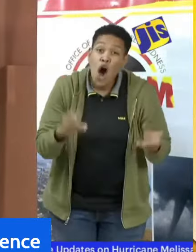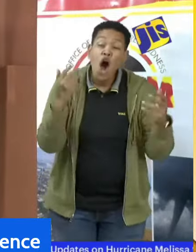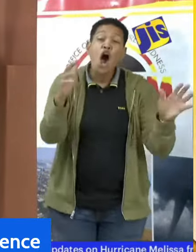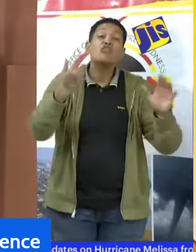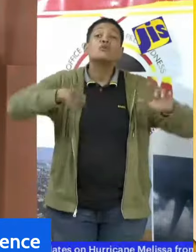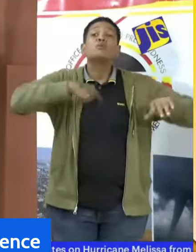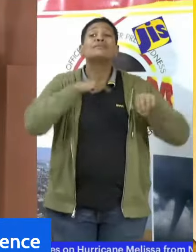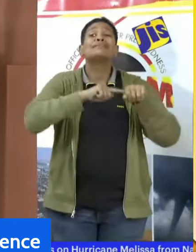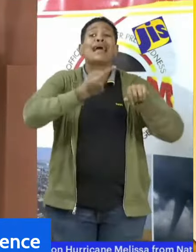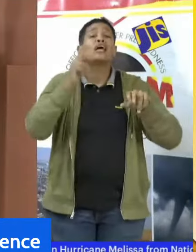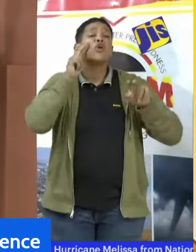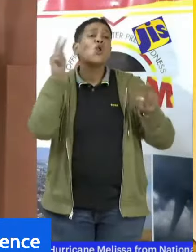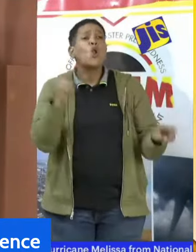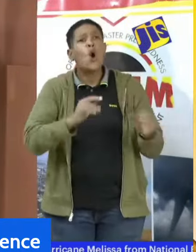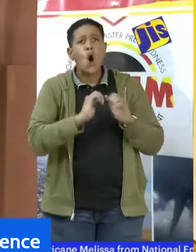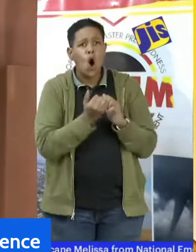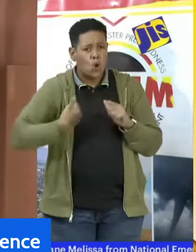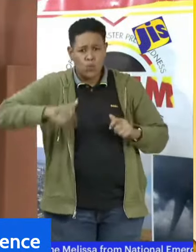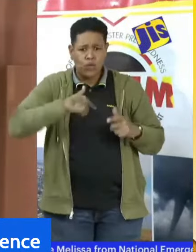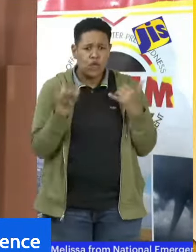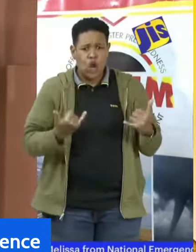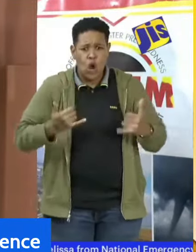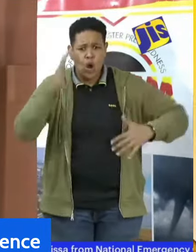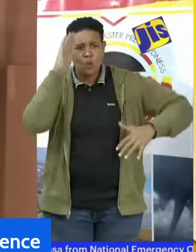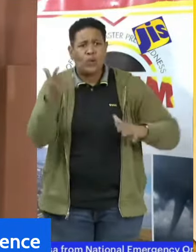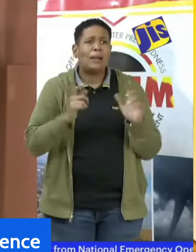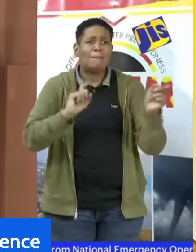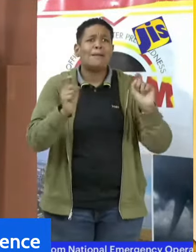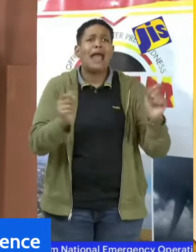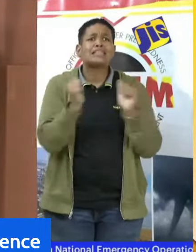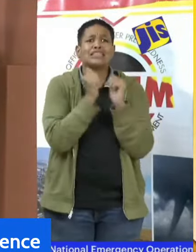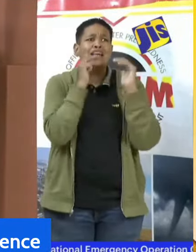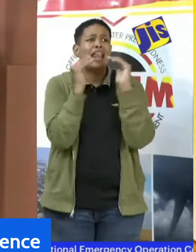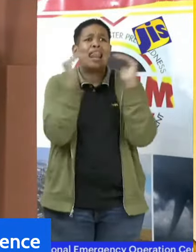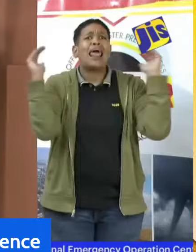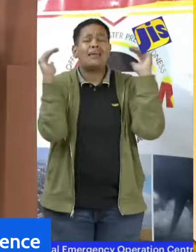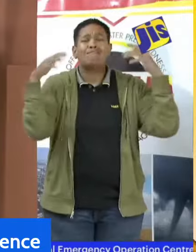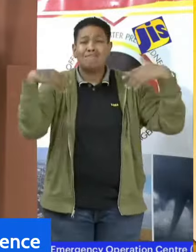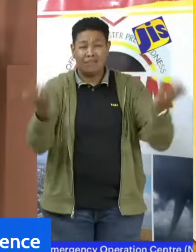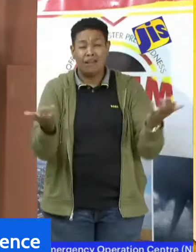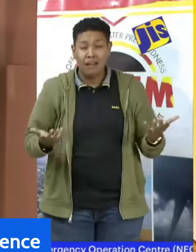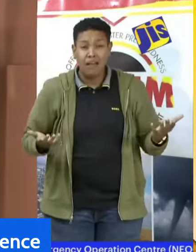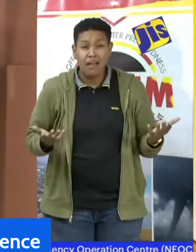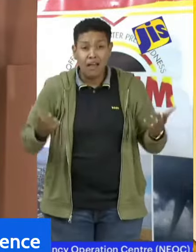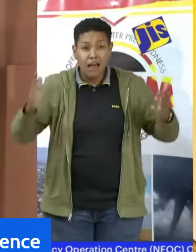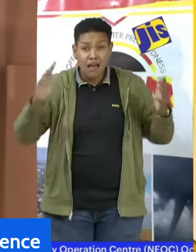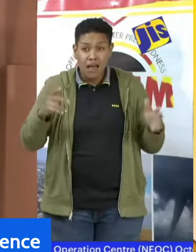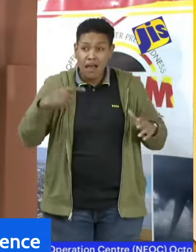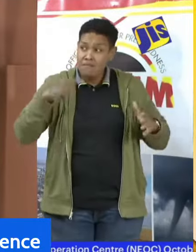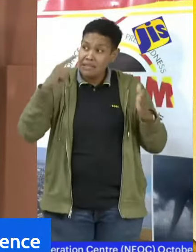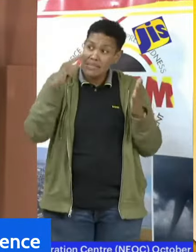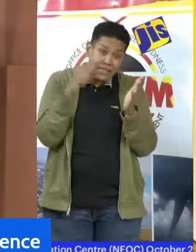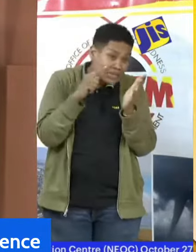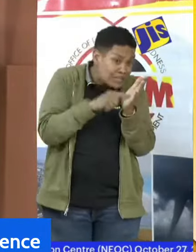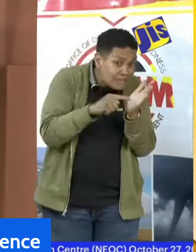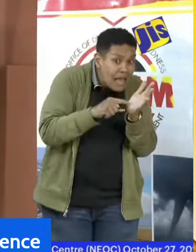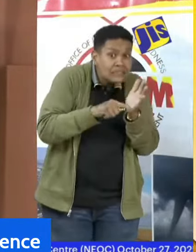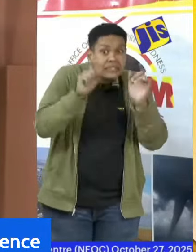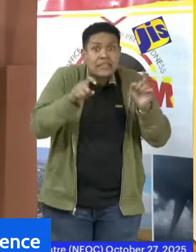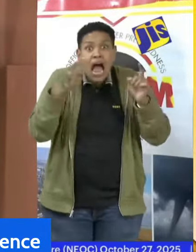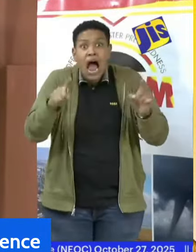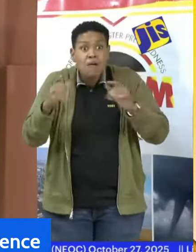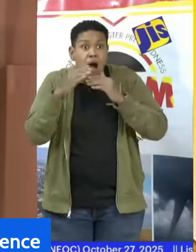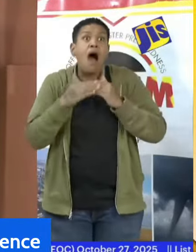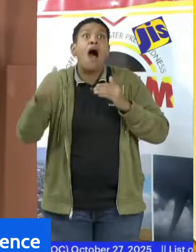we are starting to look at how are we now going to deal with the level of investigation that needs to be